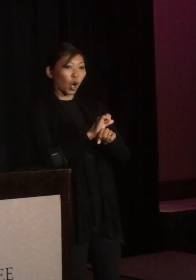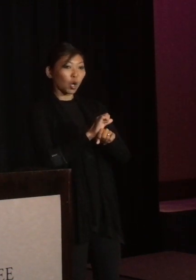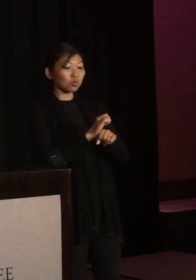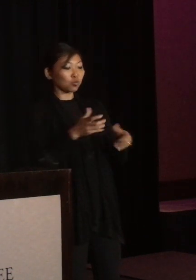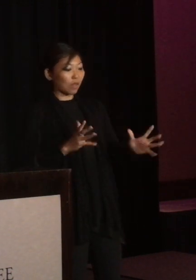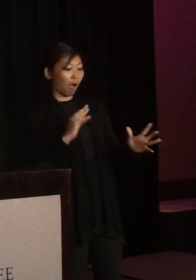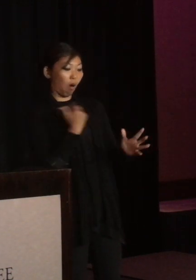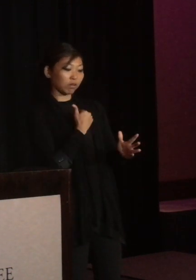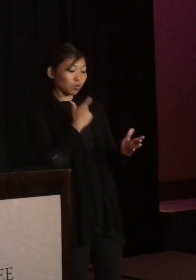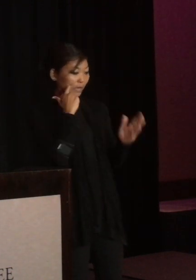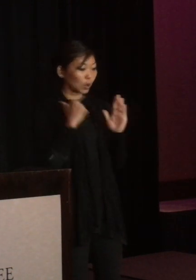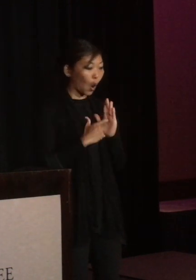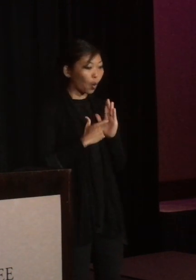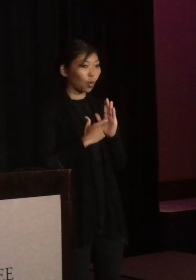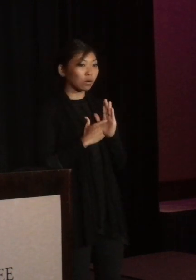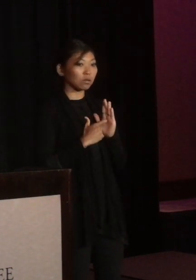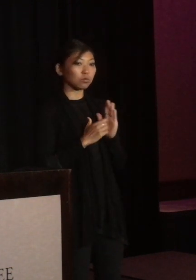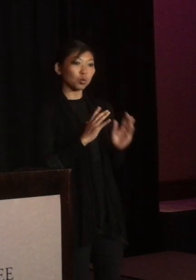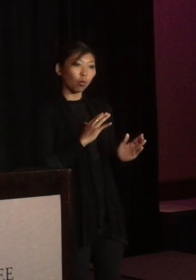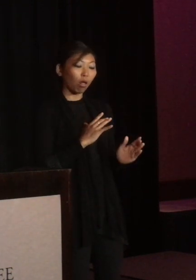noticed.